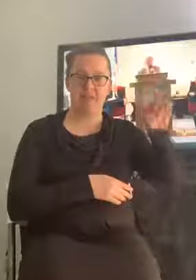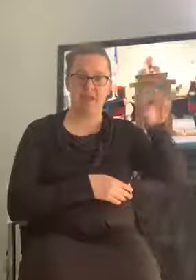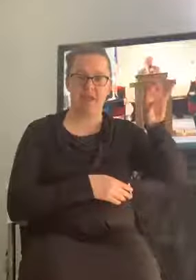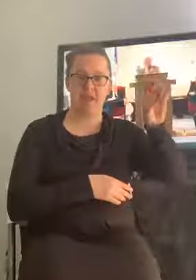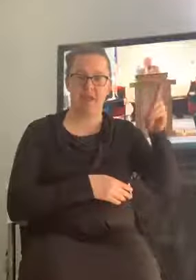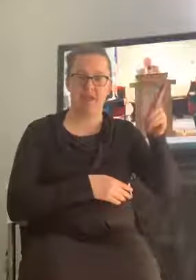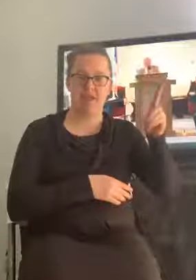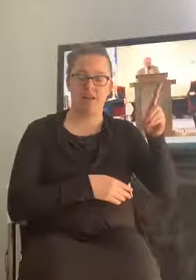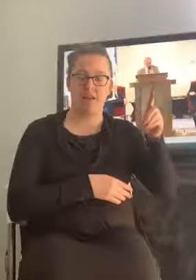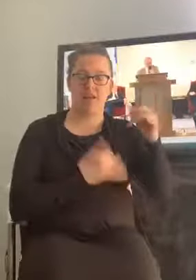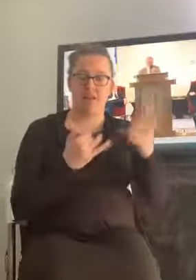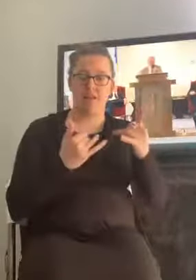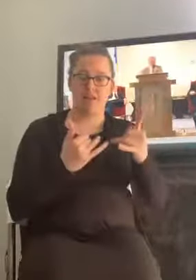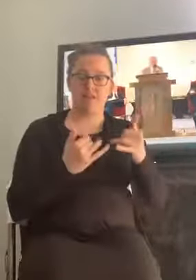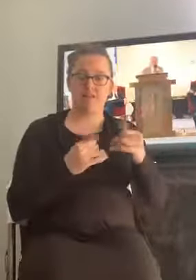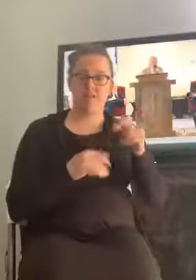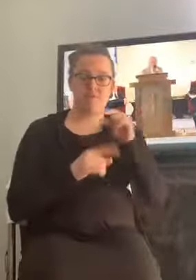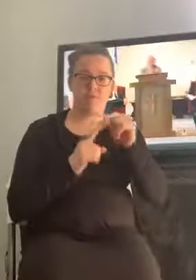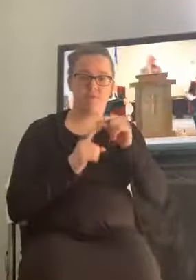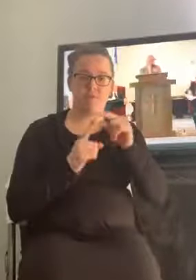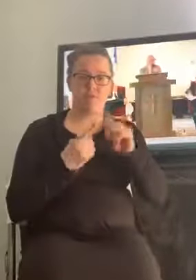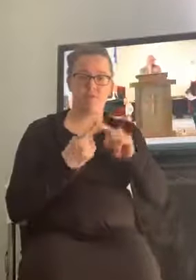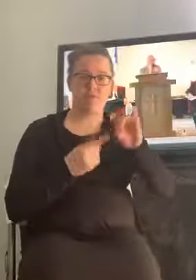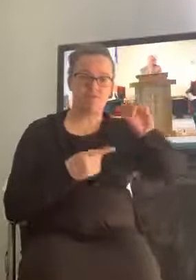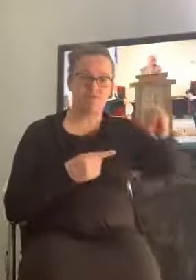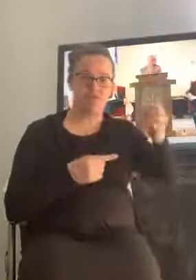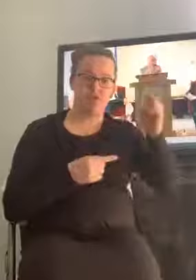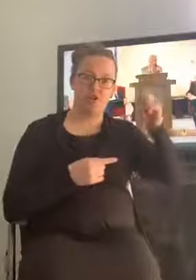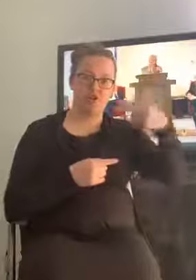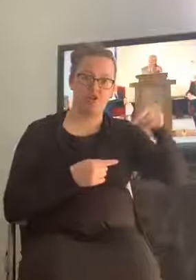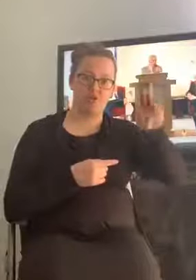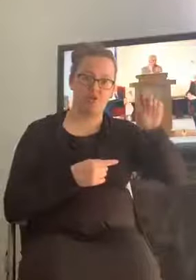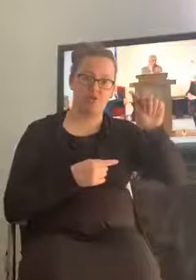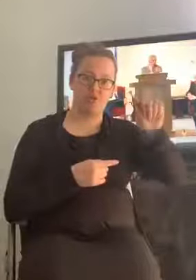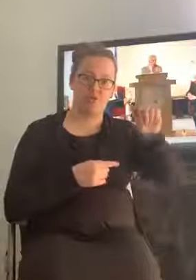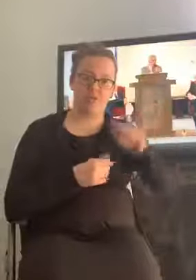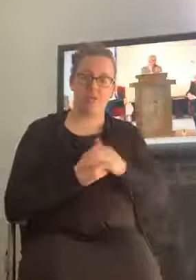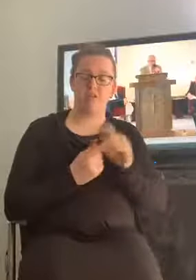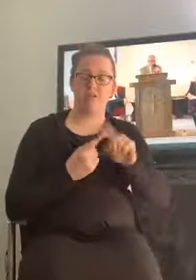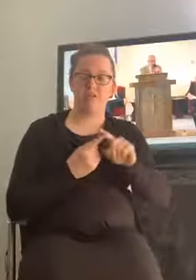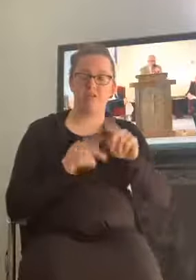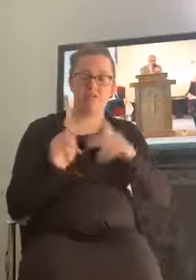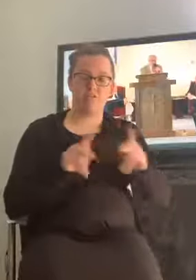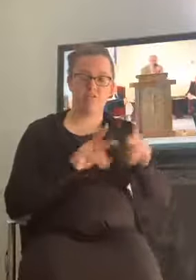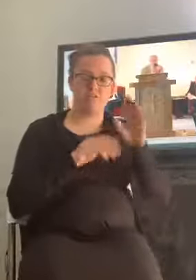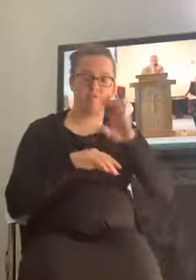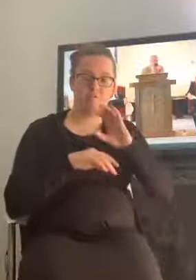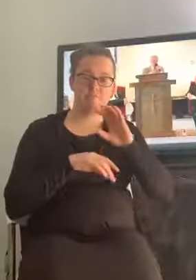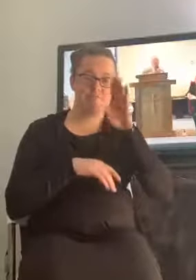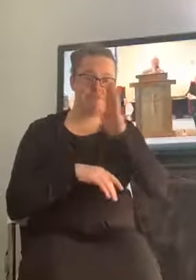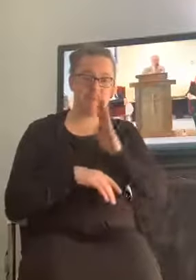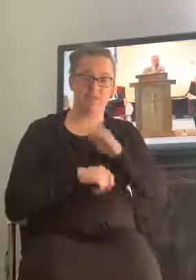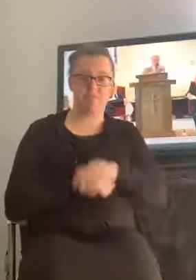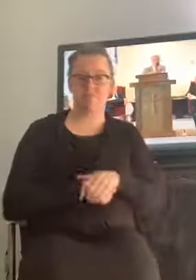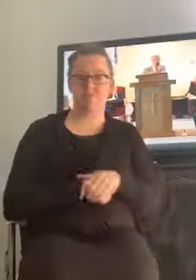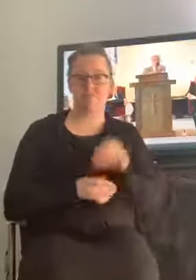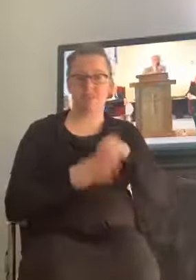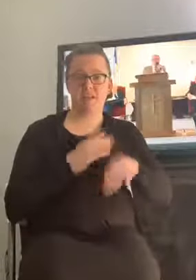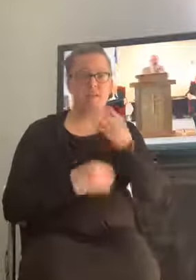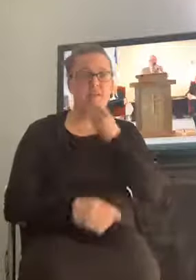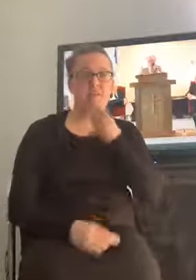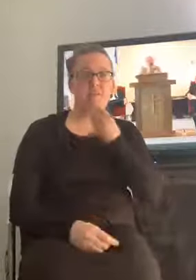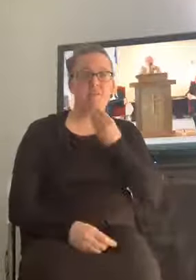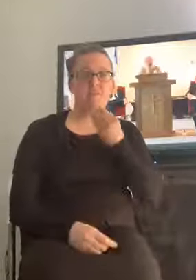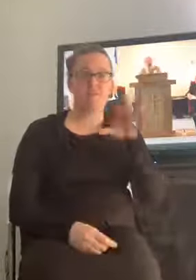word unto Joshua. It was the word that was unto the people of God. And here in